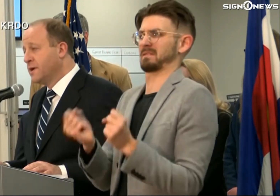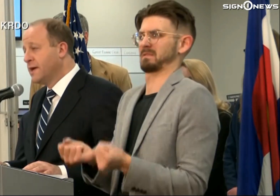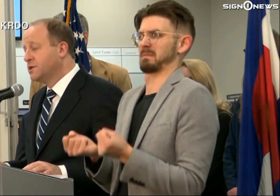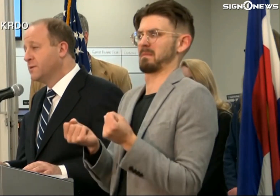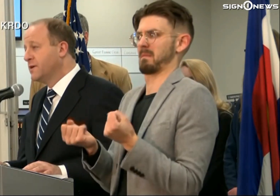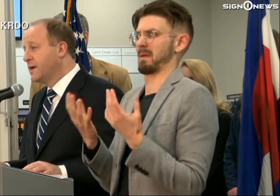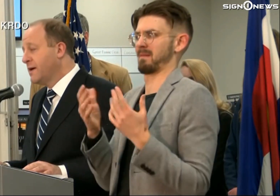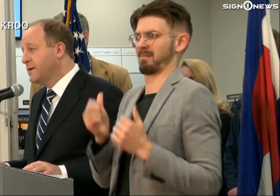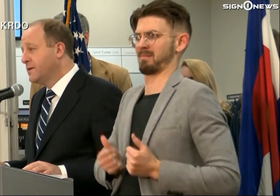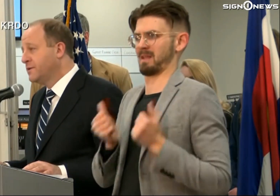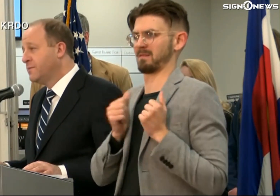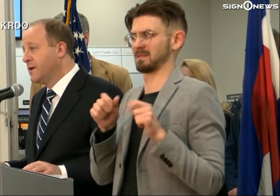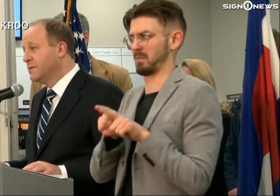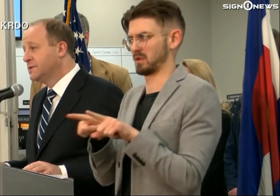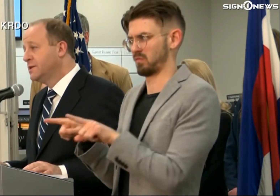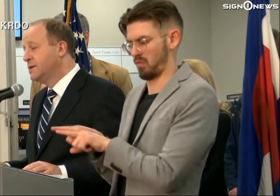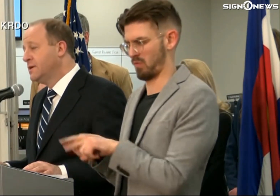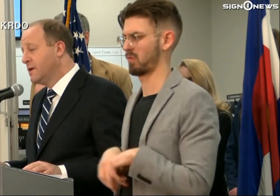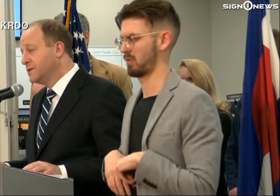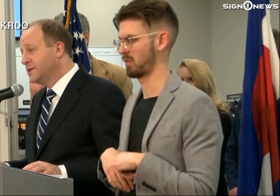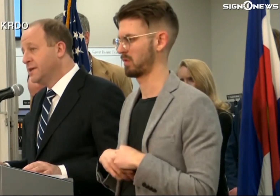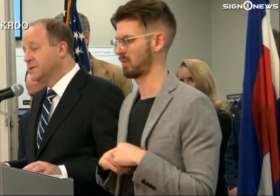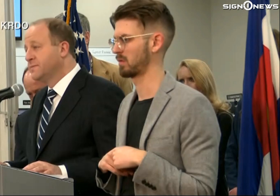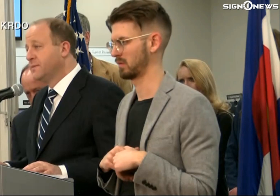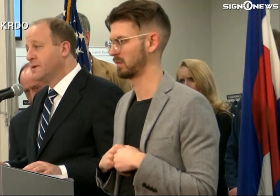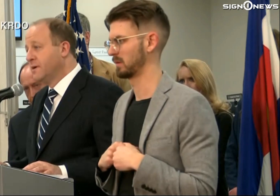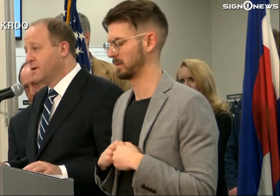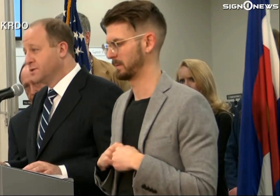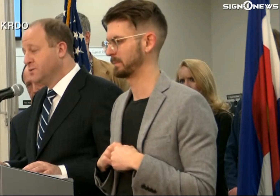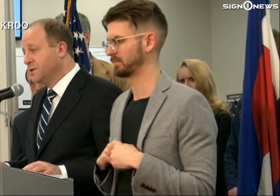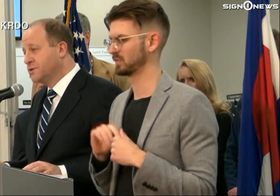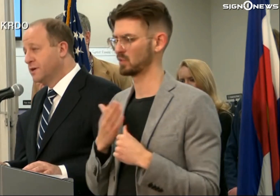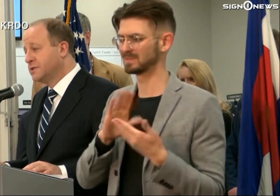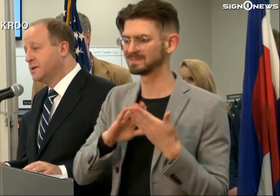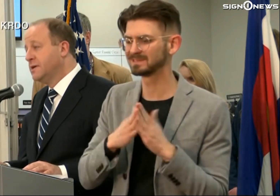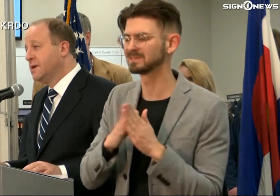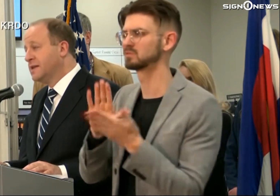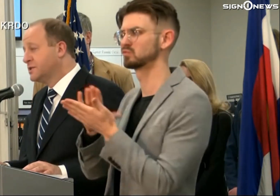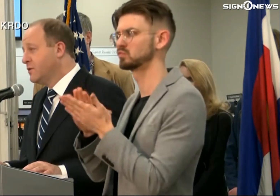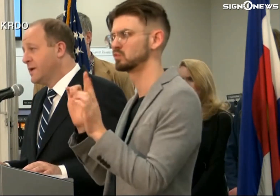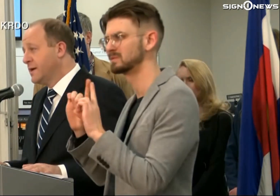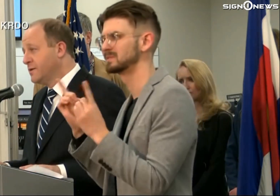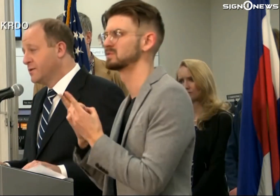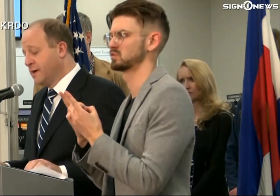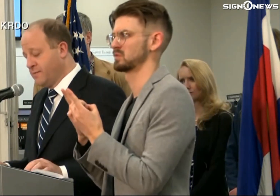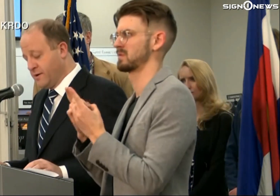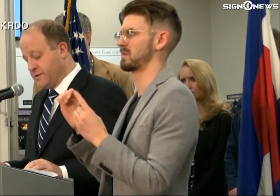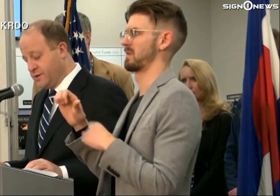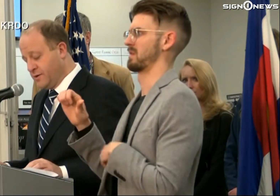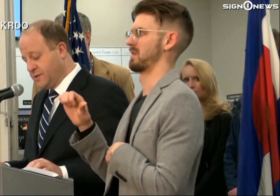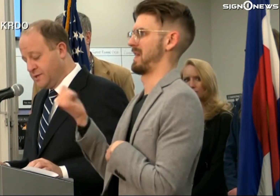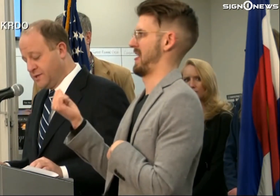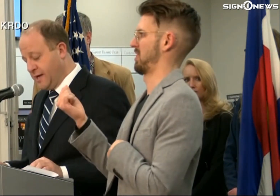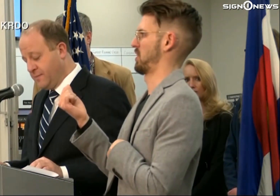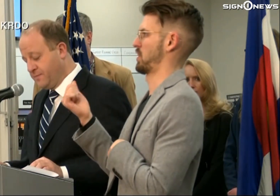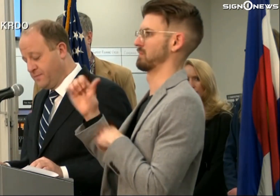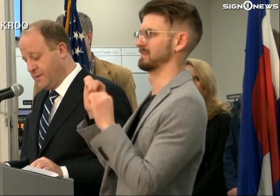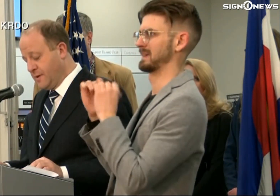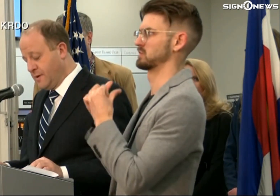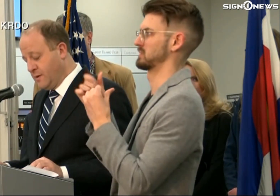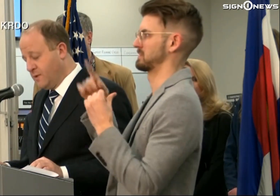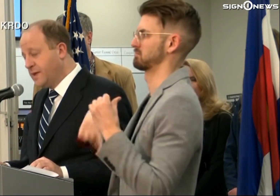in coordination with our county health departments, our cities, our school districts, and so many other great partners across the